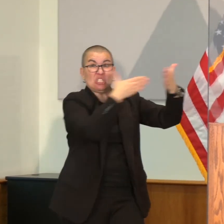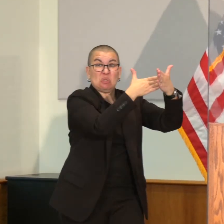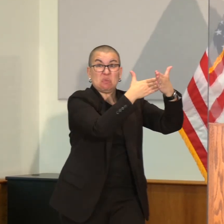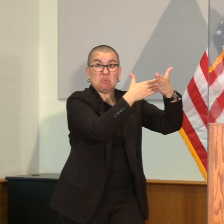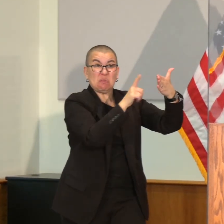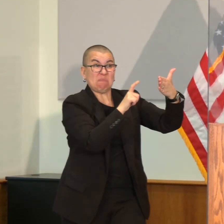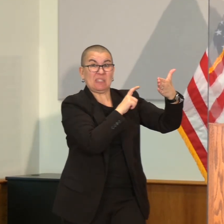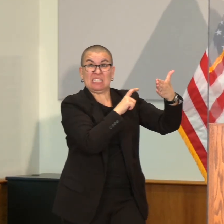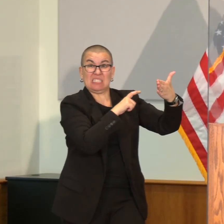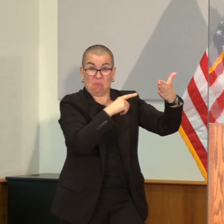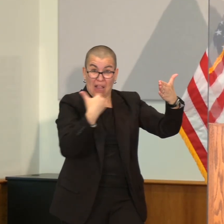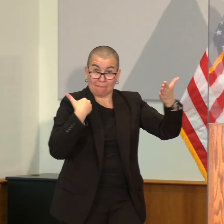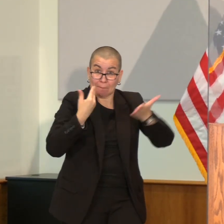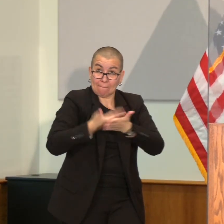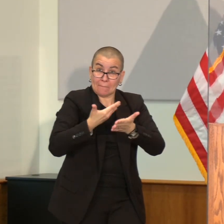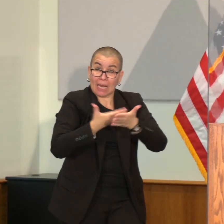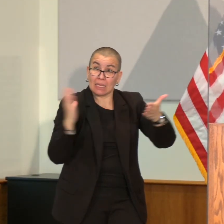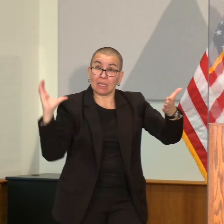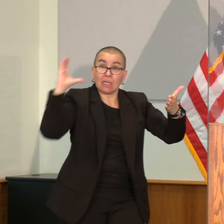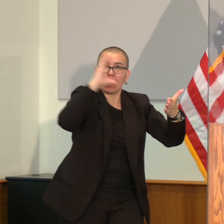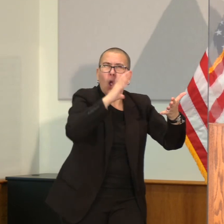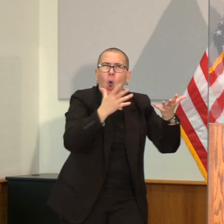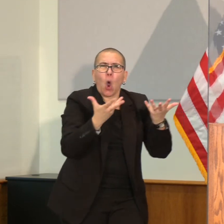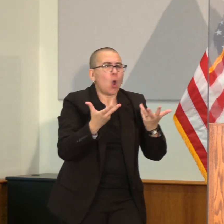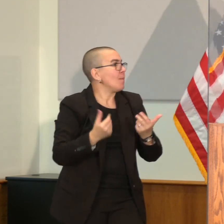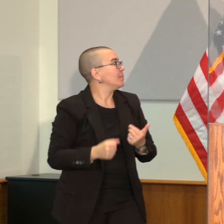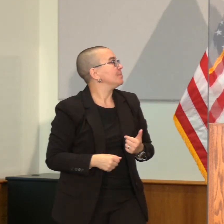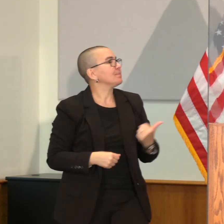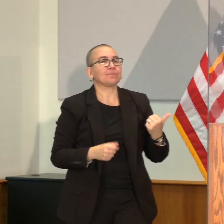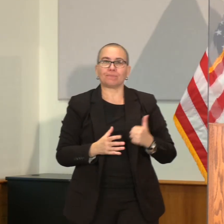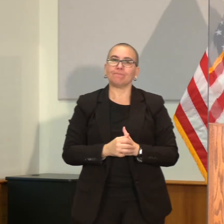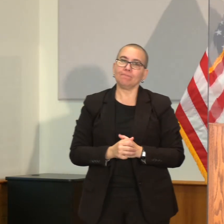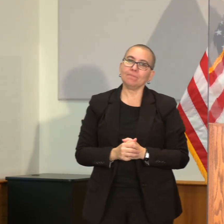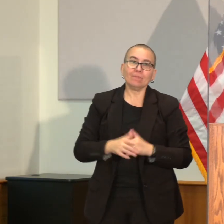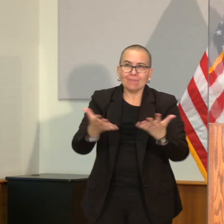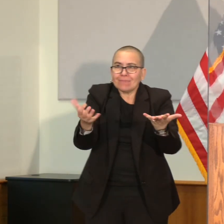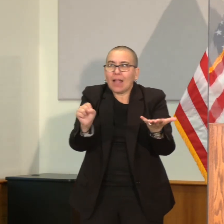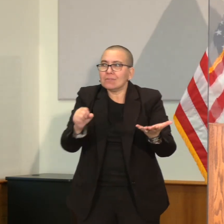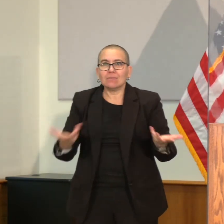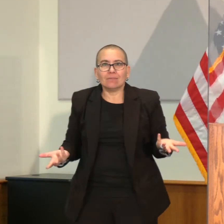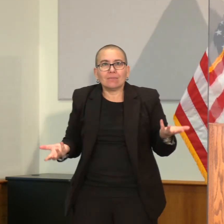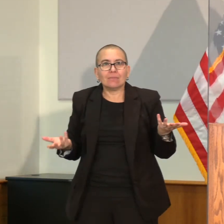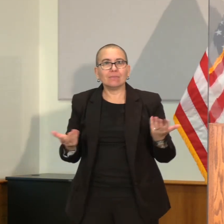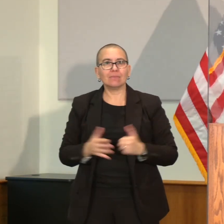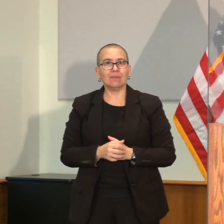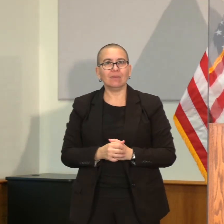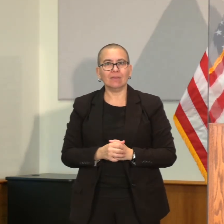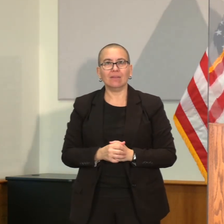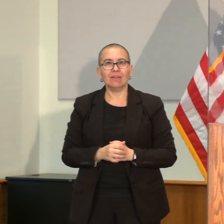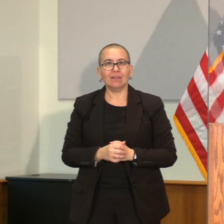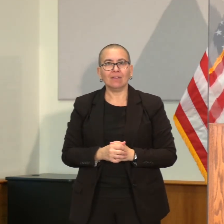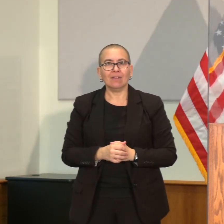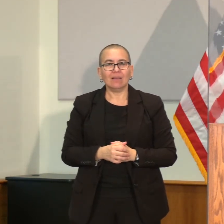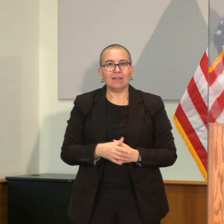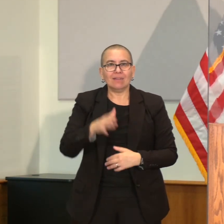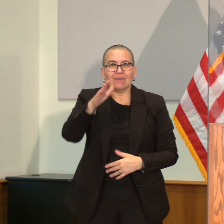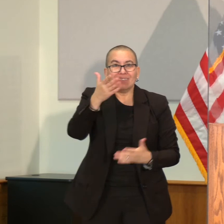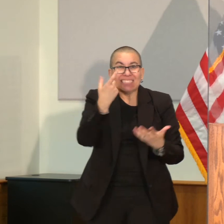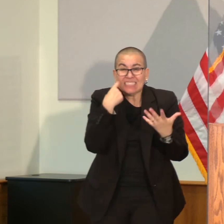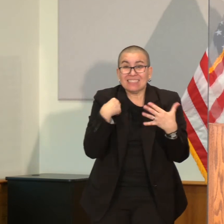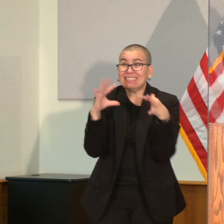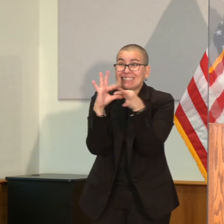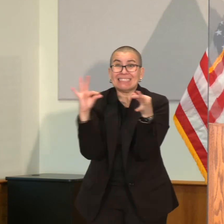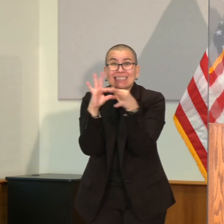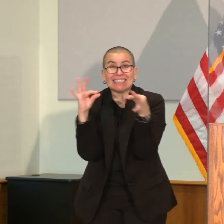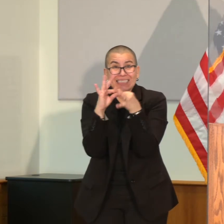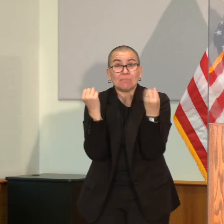I think yes on all those accounts, and on this, what it costs. Here's the thing, some of you have heard me say this many times. I said it when